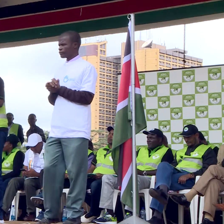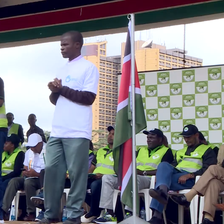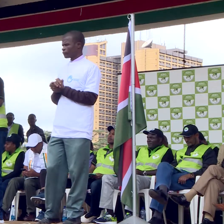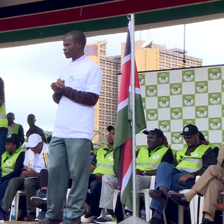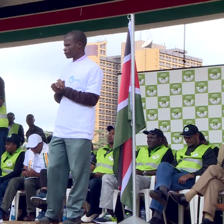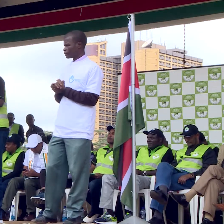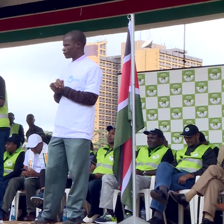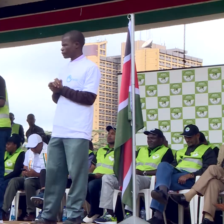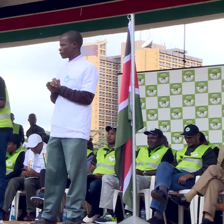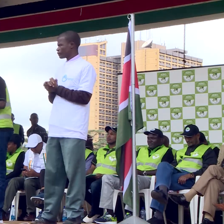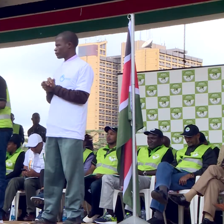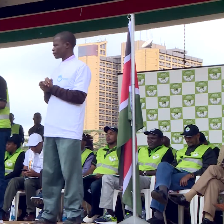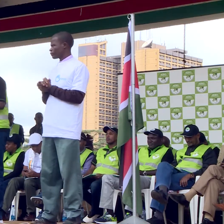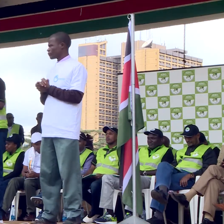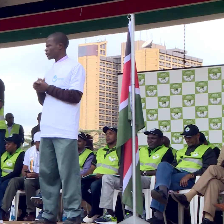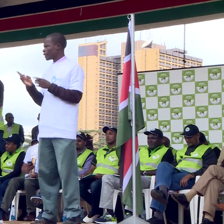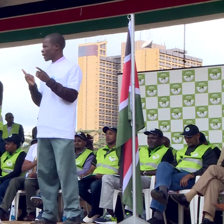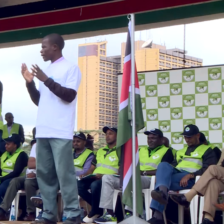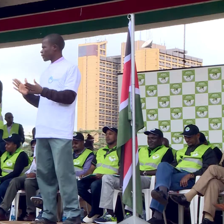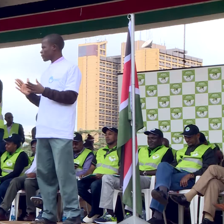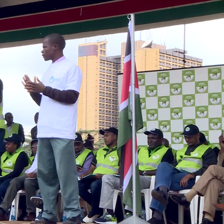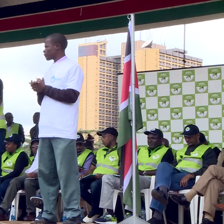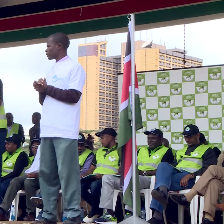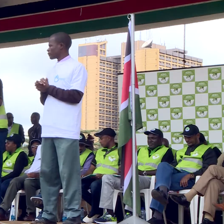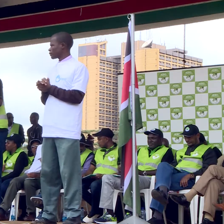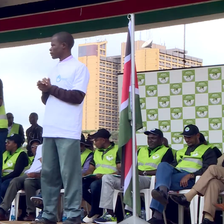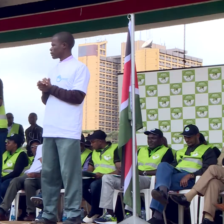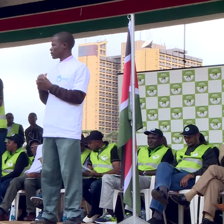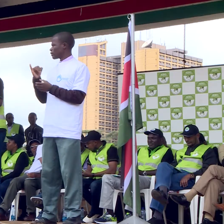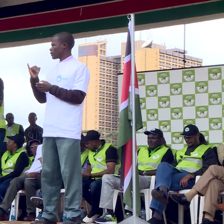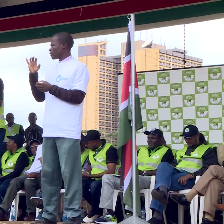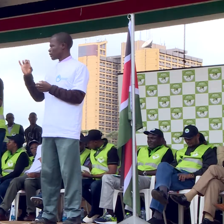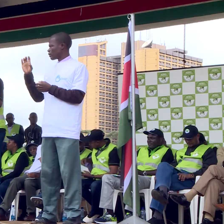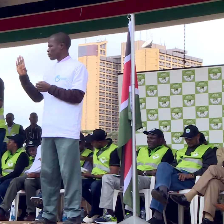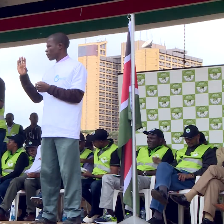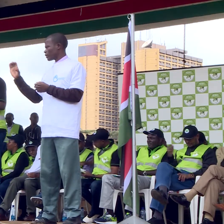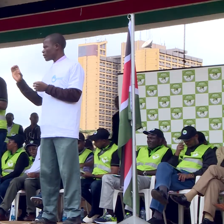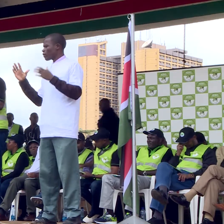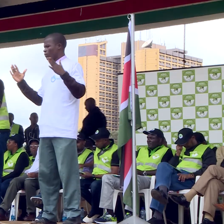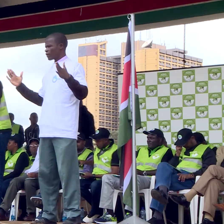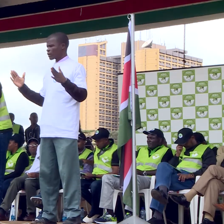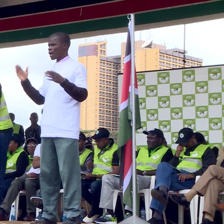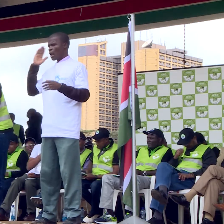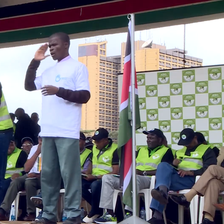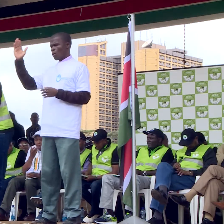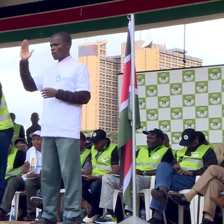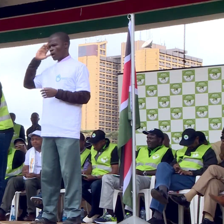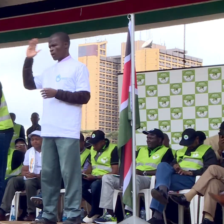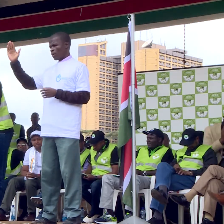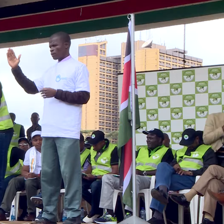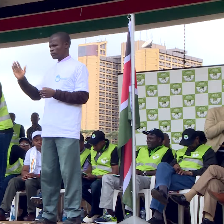present, directors, colleagues, and IEBC at large, Amjambo. Amjambo